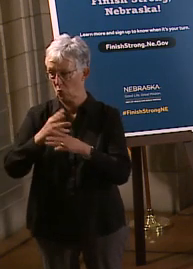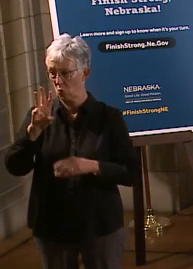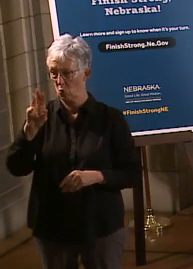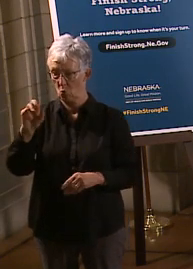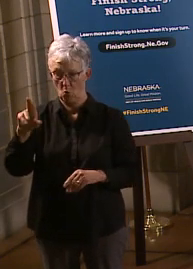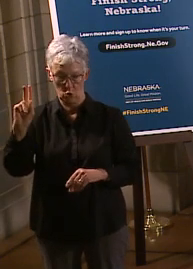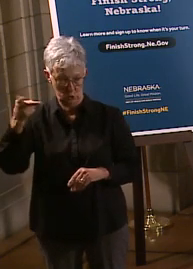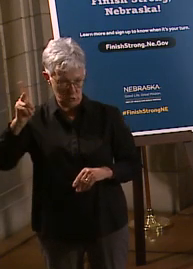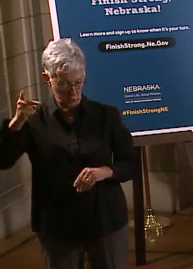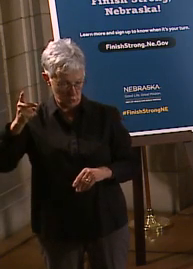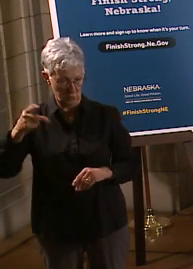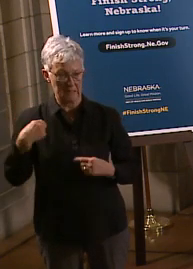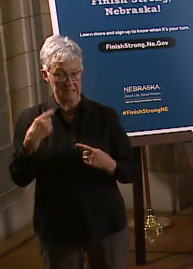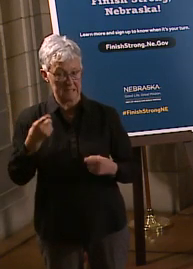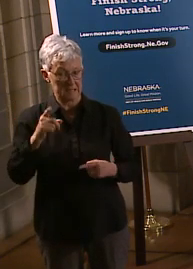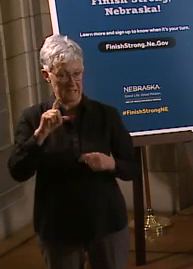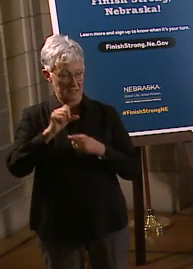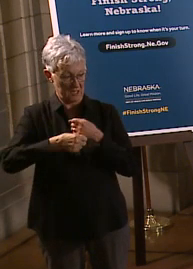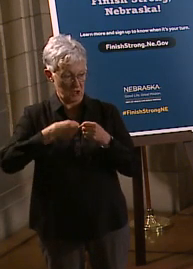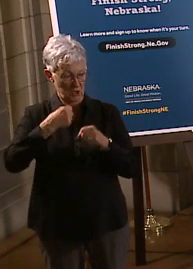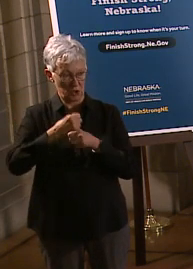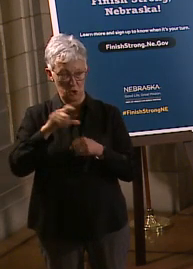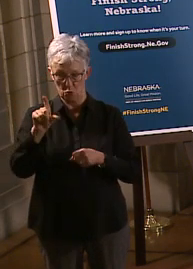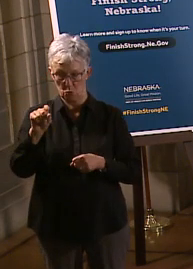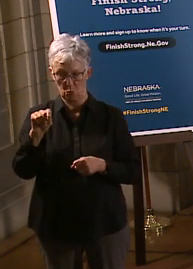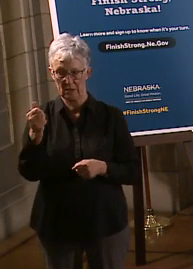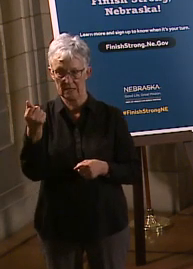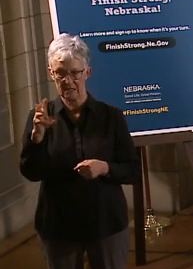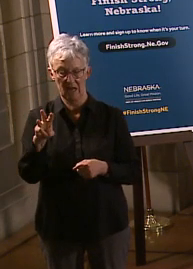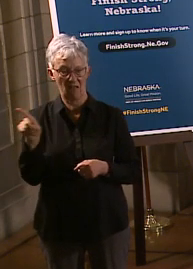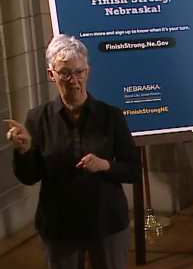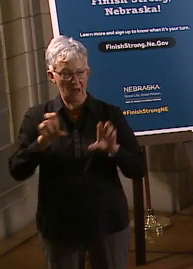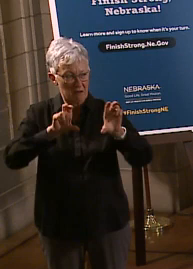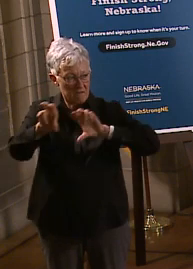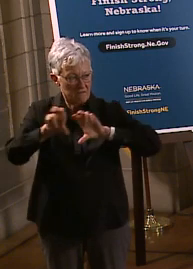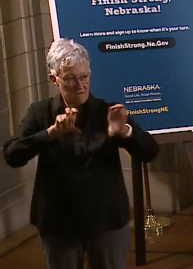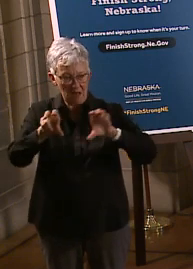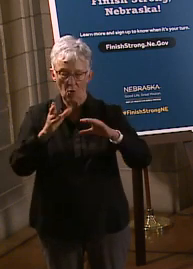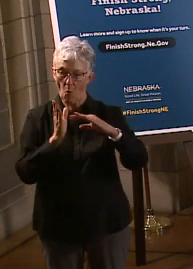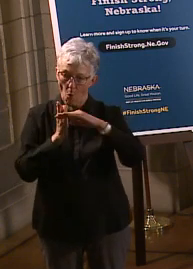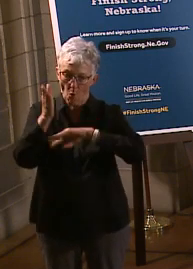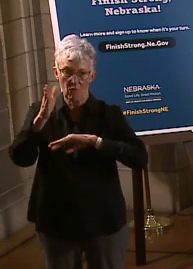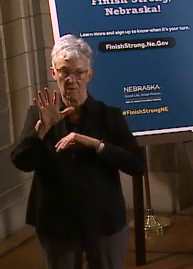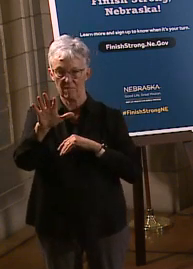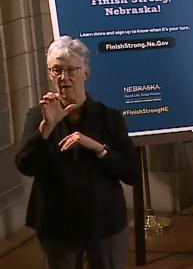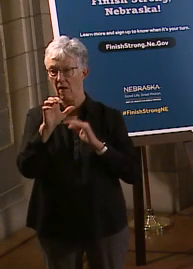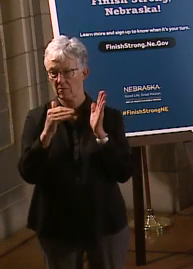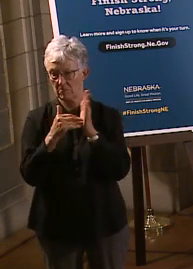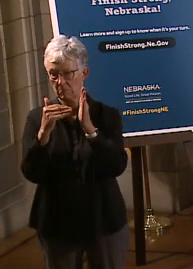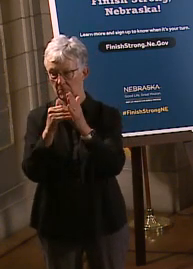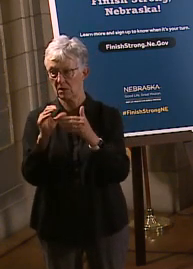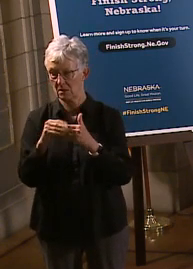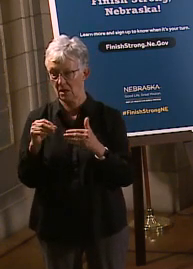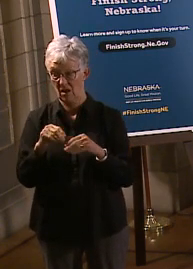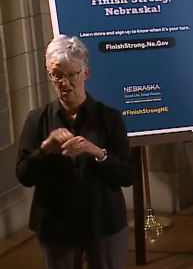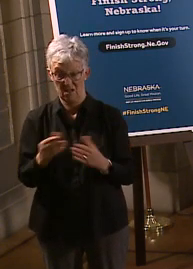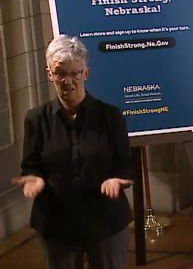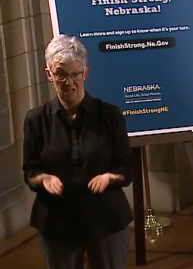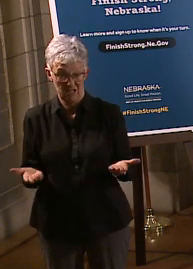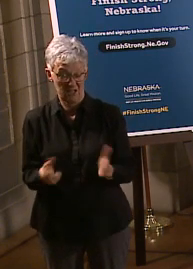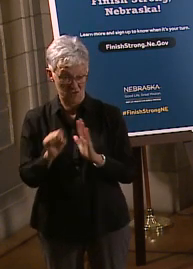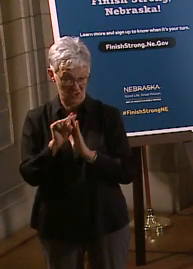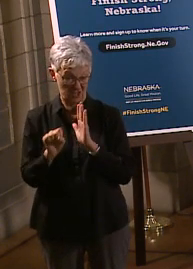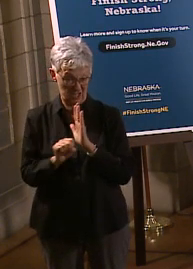years, since 2016, they've invested over $500 million in our state. They create about